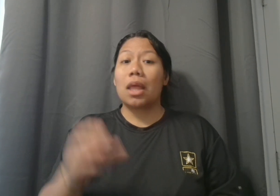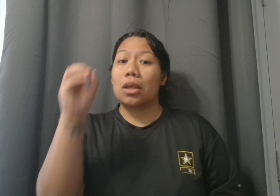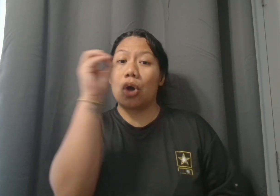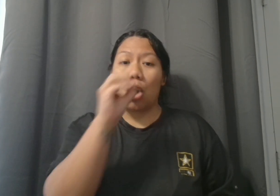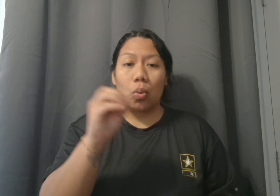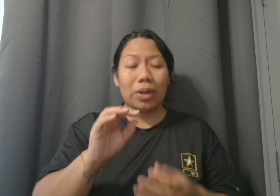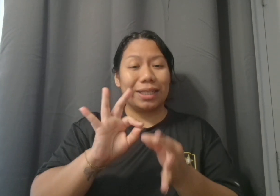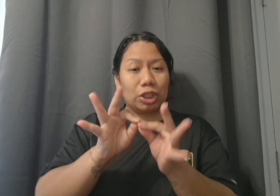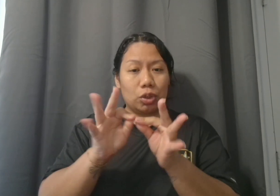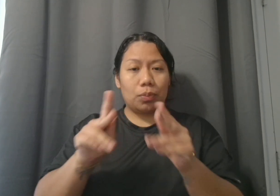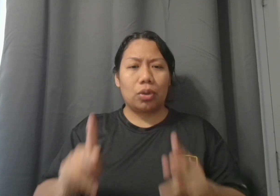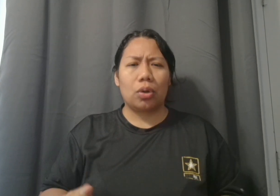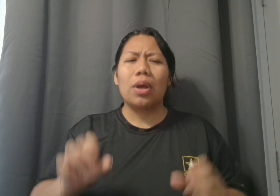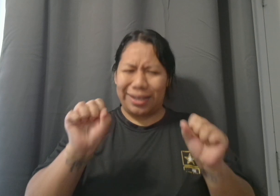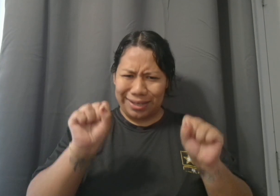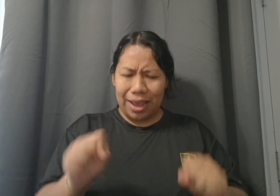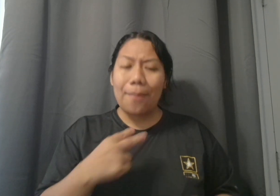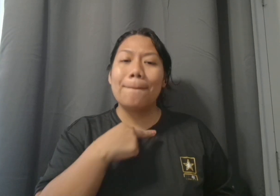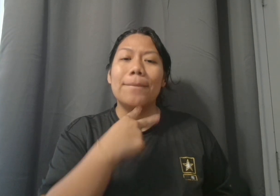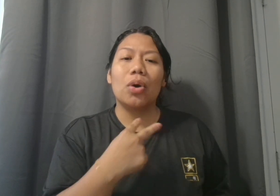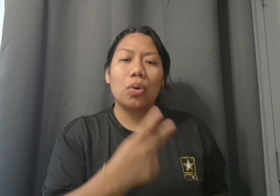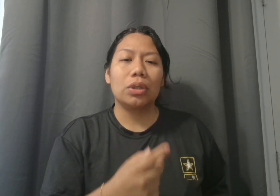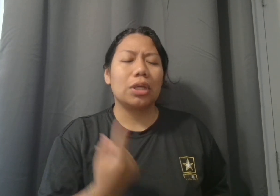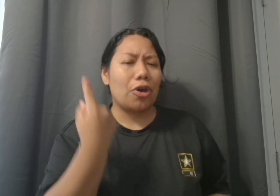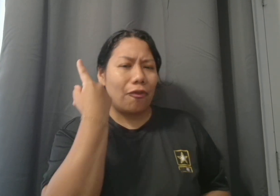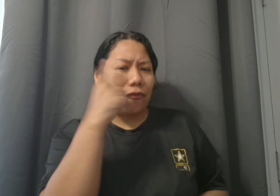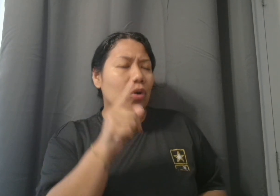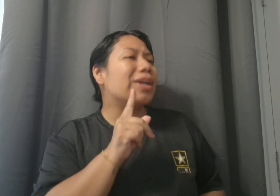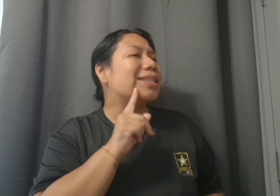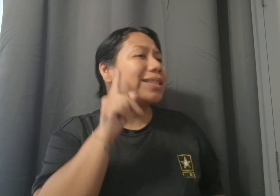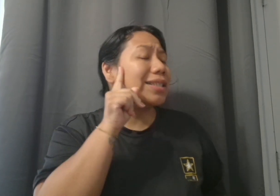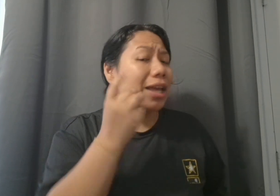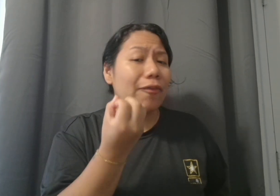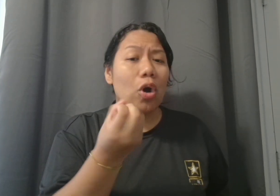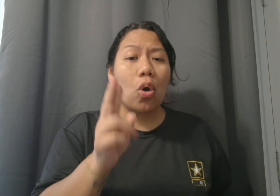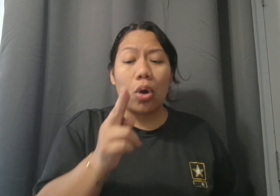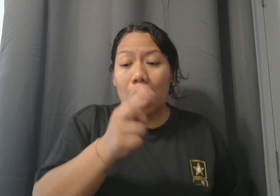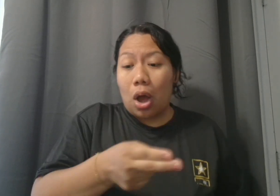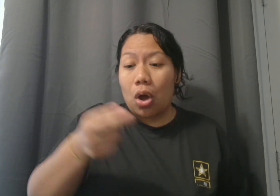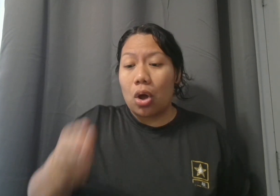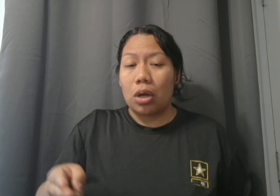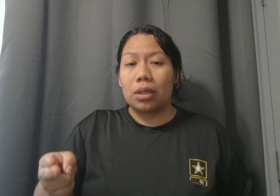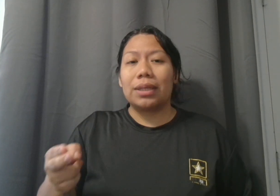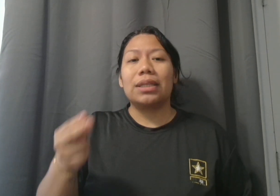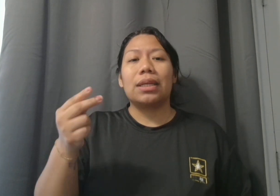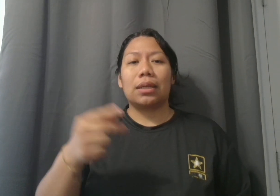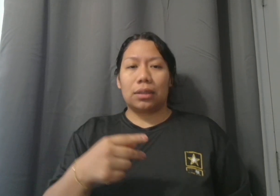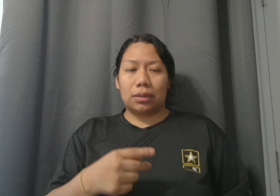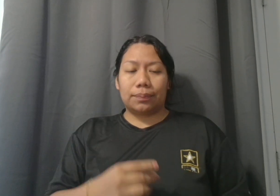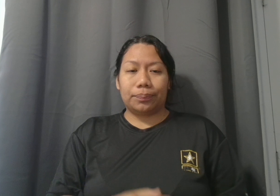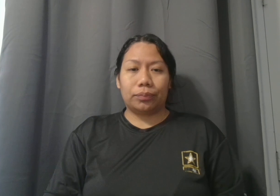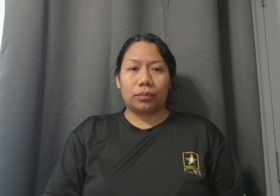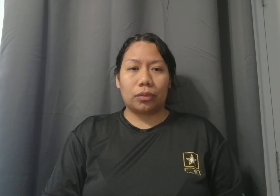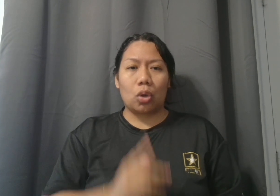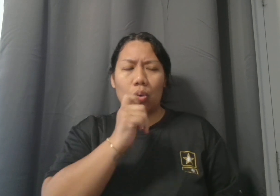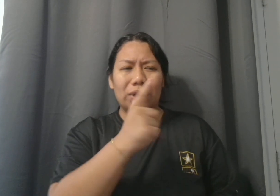also voice for a deaf or hard of hearing speaker who has requested it and whose own voice